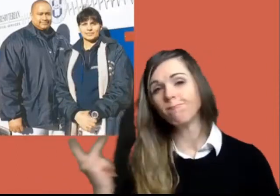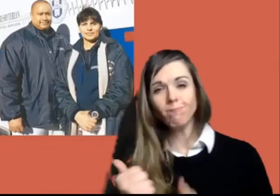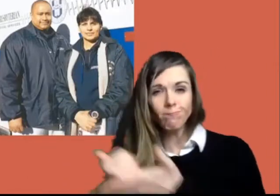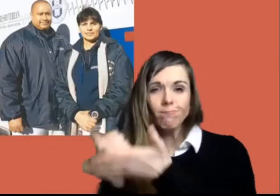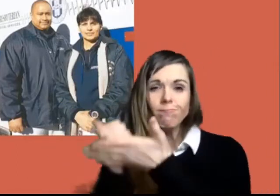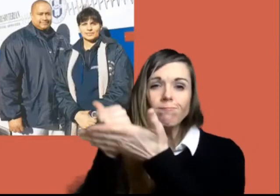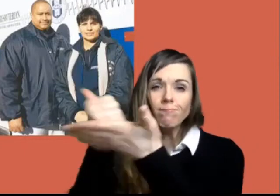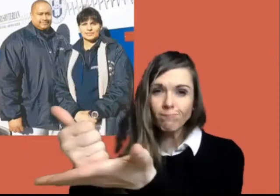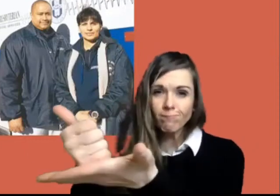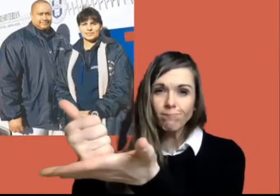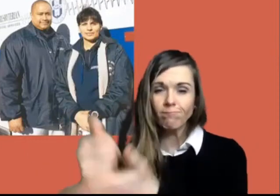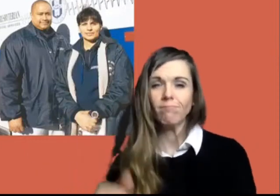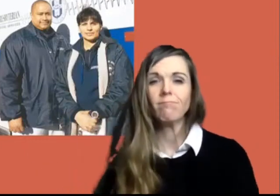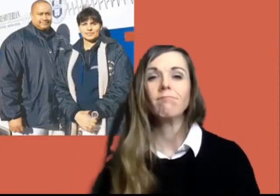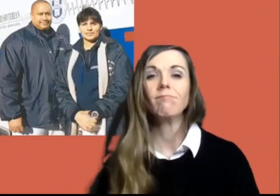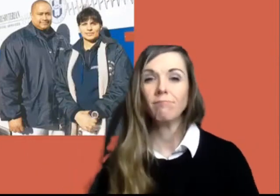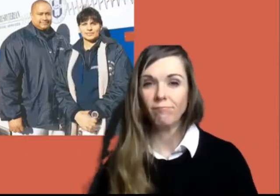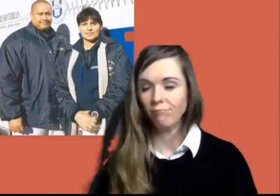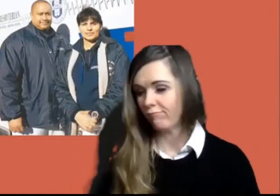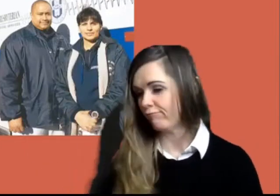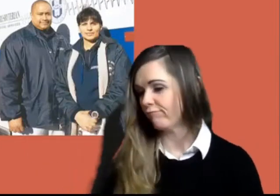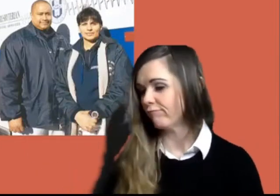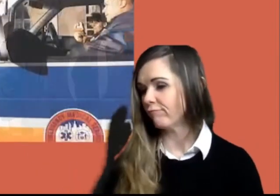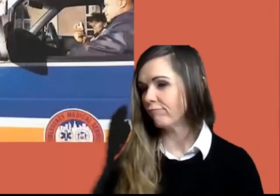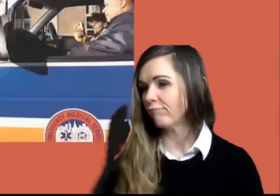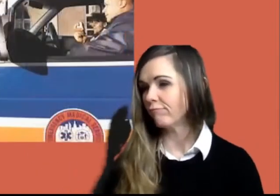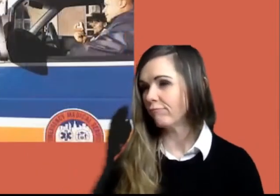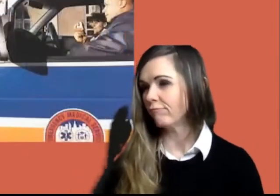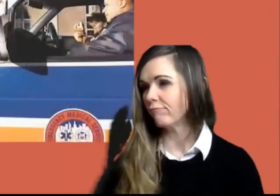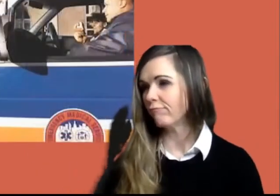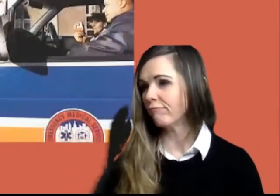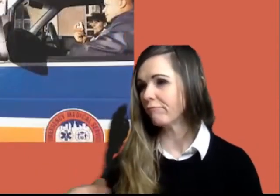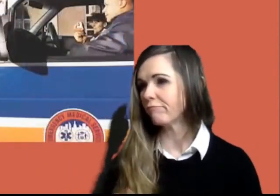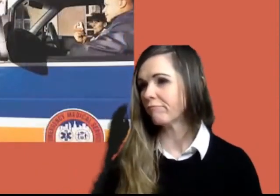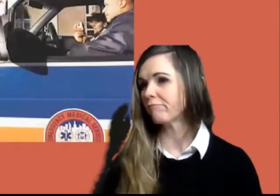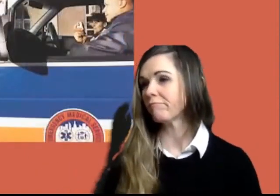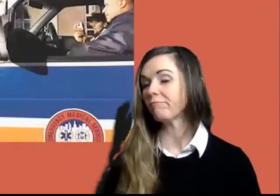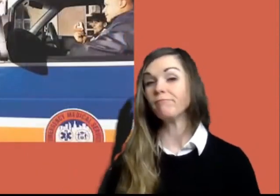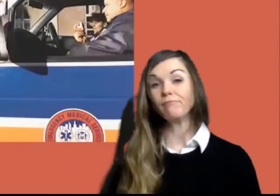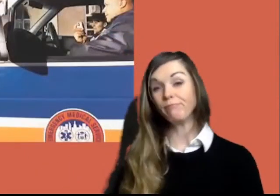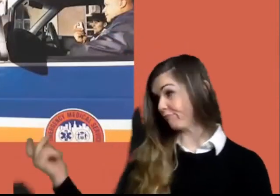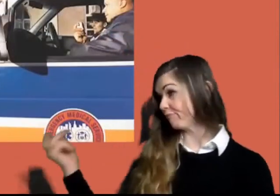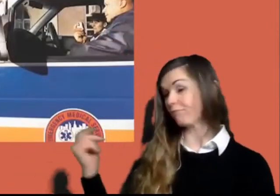hurt. Doesn't matter what, we are there to help."